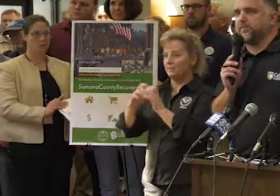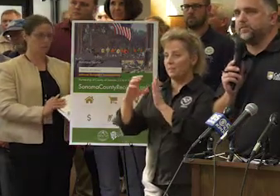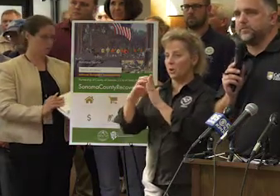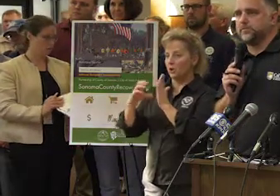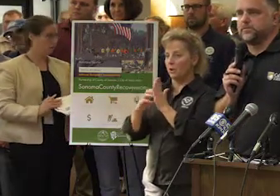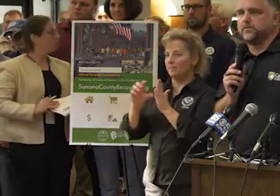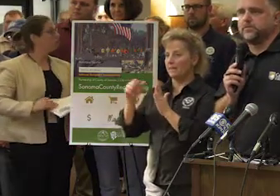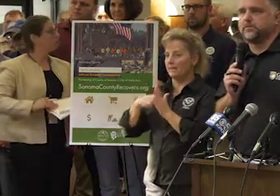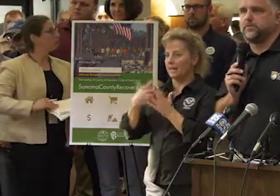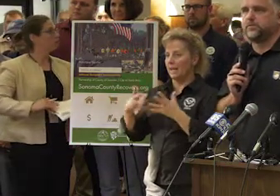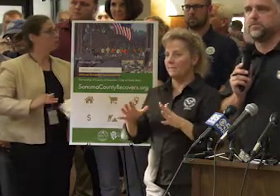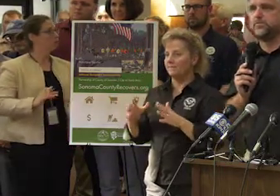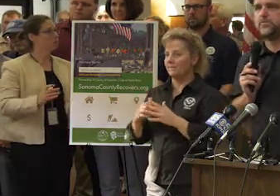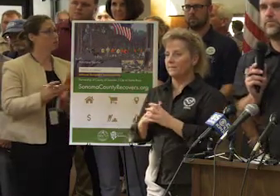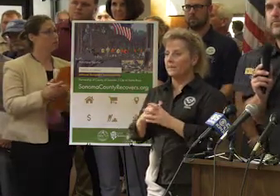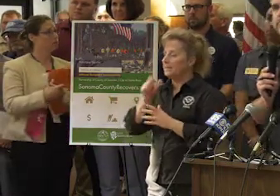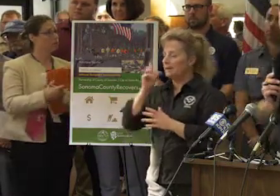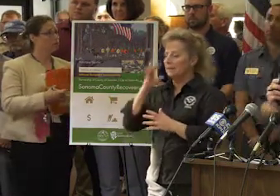Yes, I have.